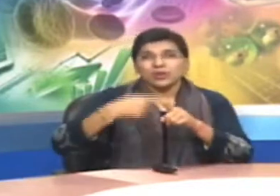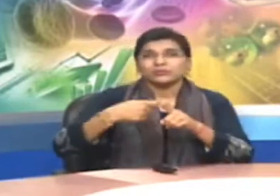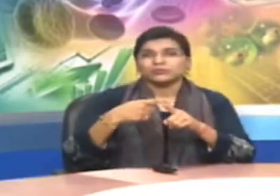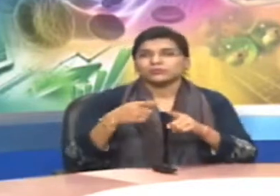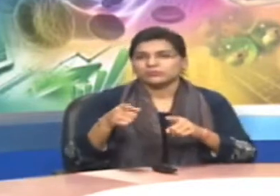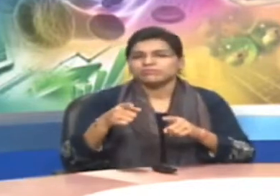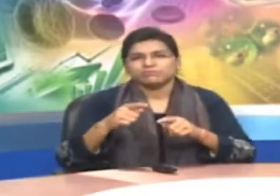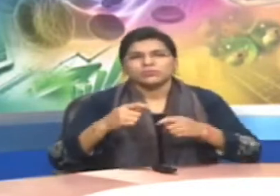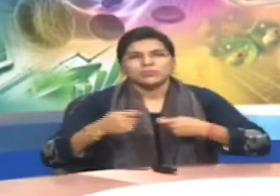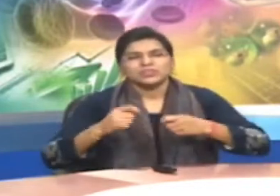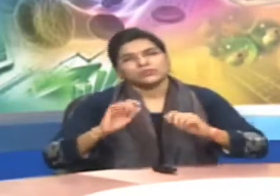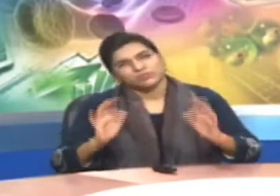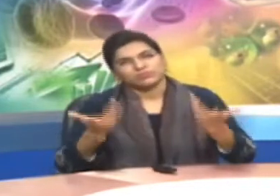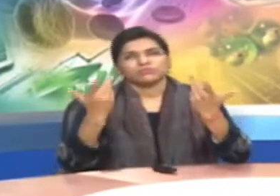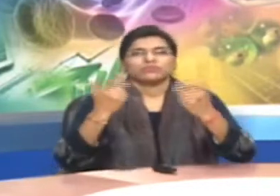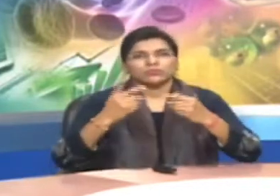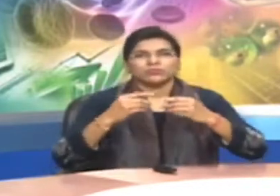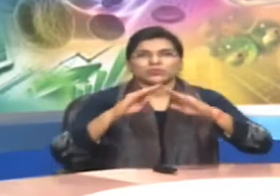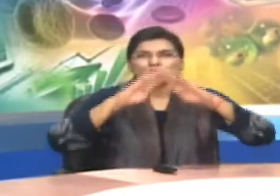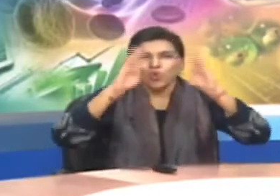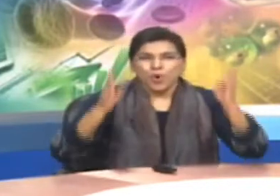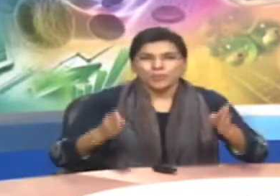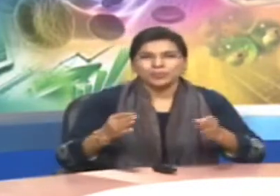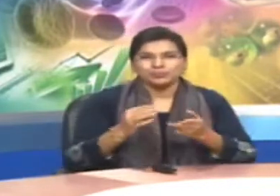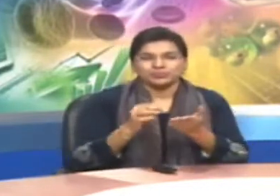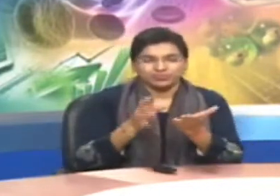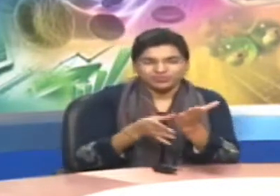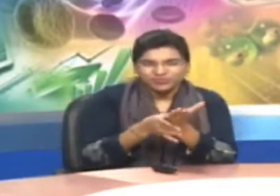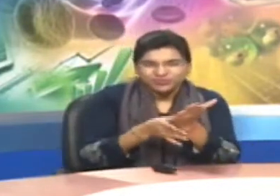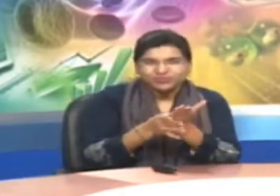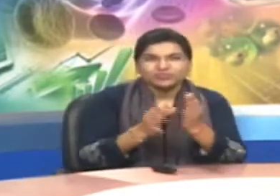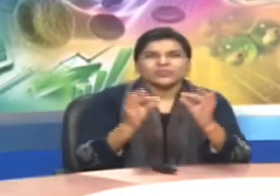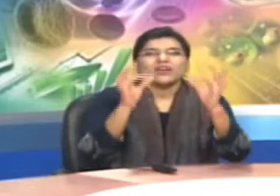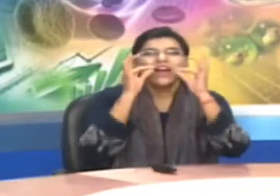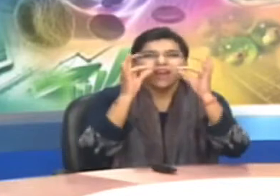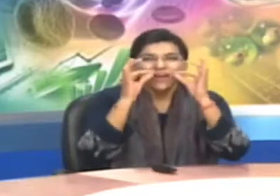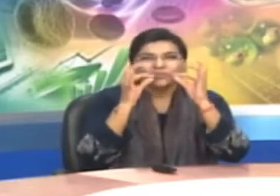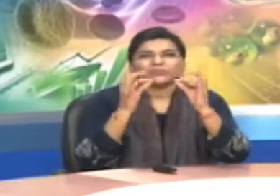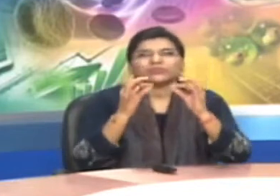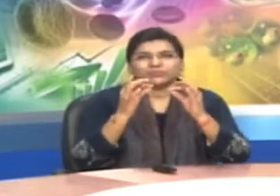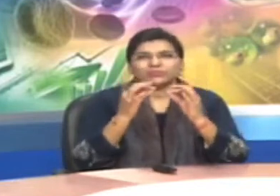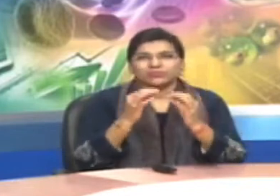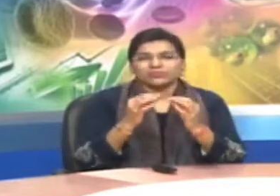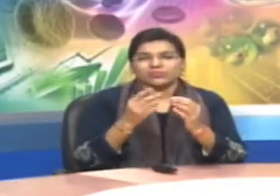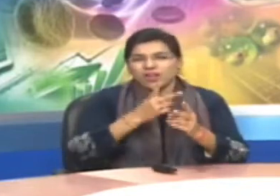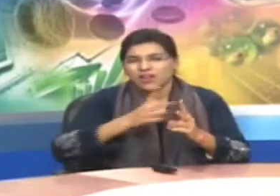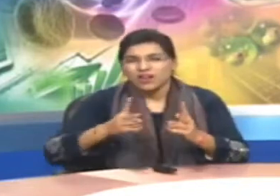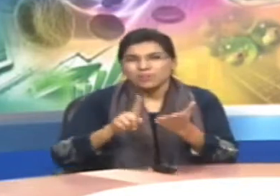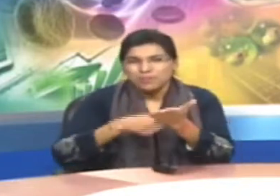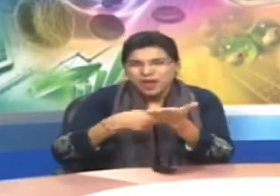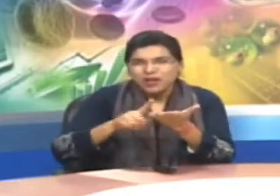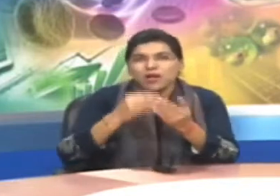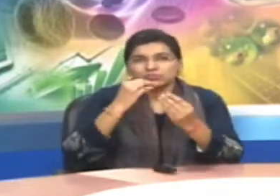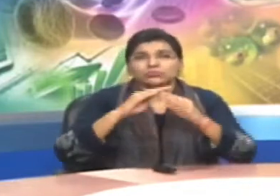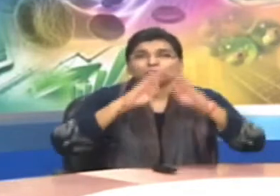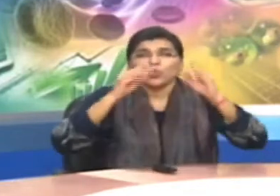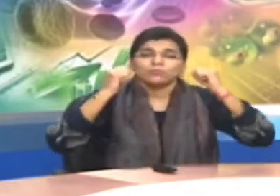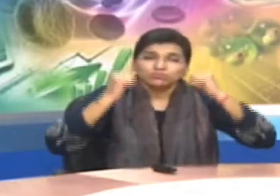blind people had turned to begging for their livelihood or became owners of